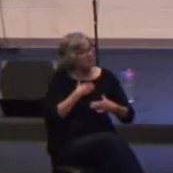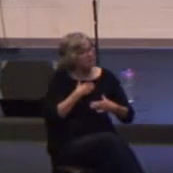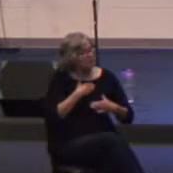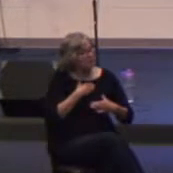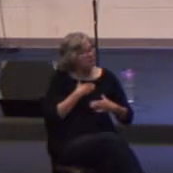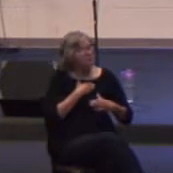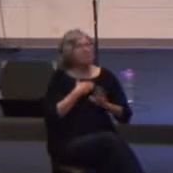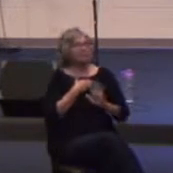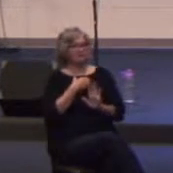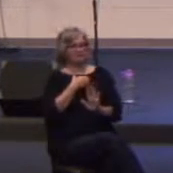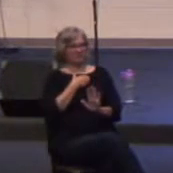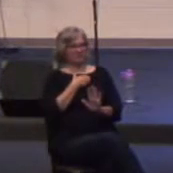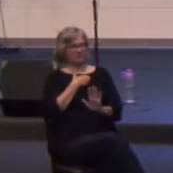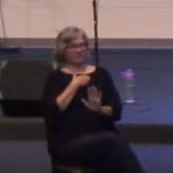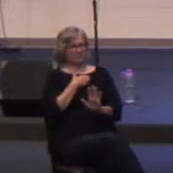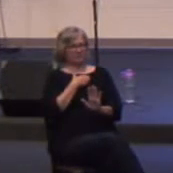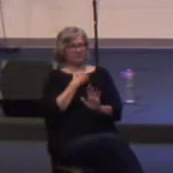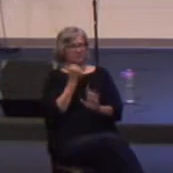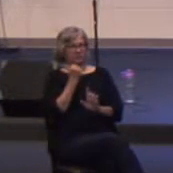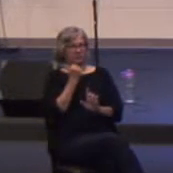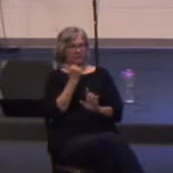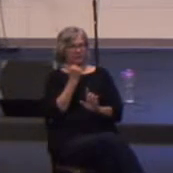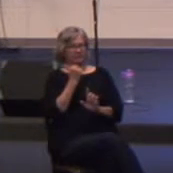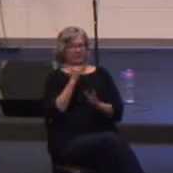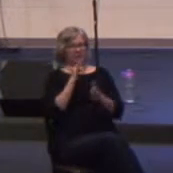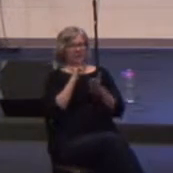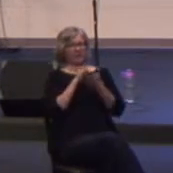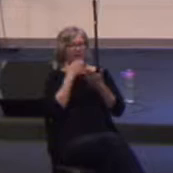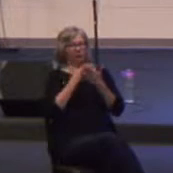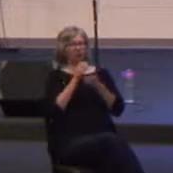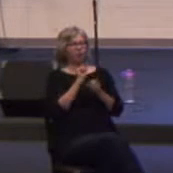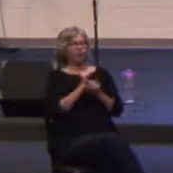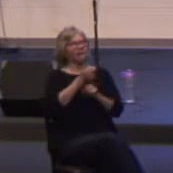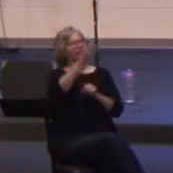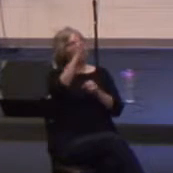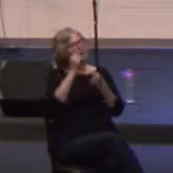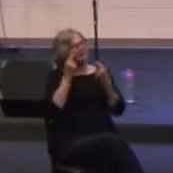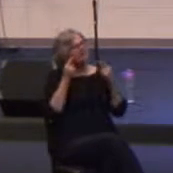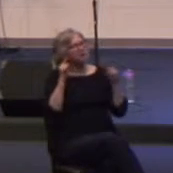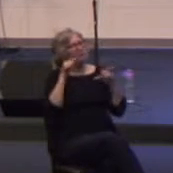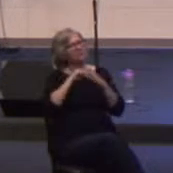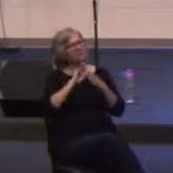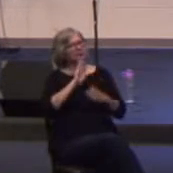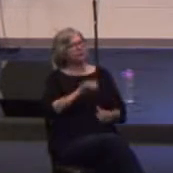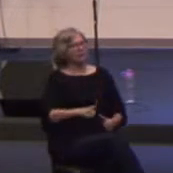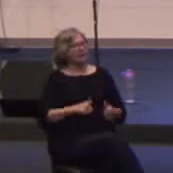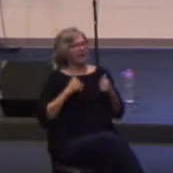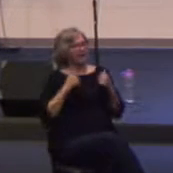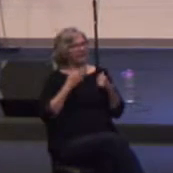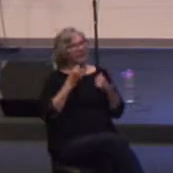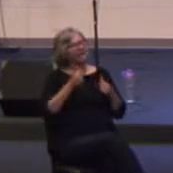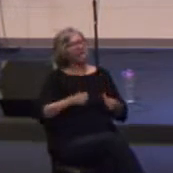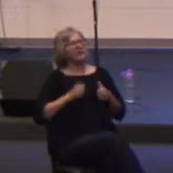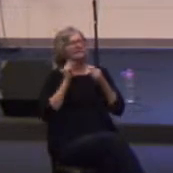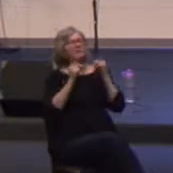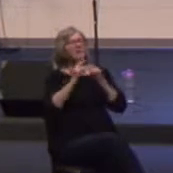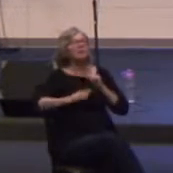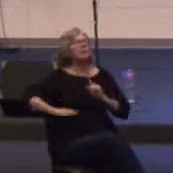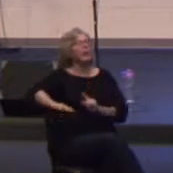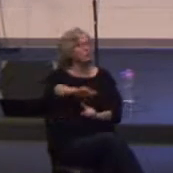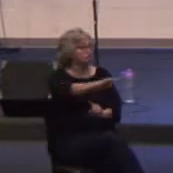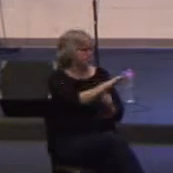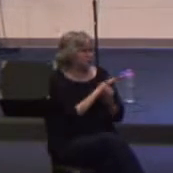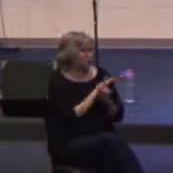would you remind yourself of the good work that God has done in your life and in the lives of those around you? And would you do the